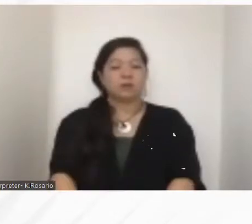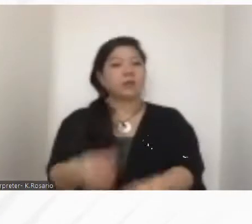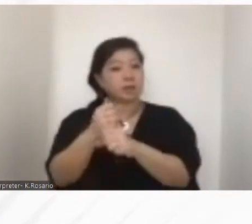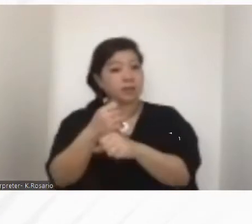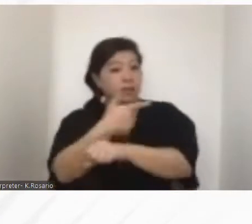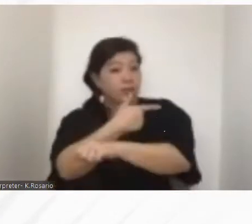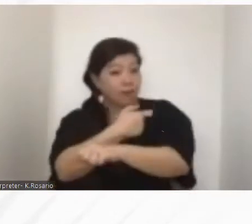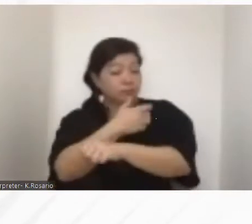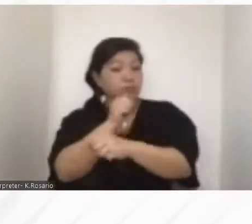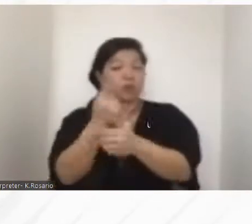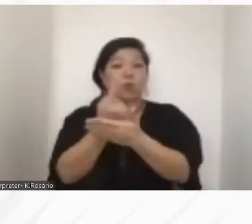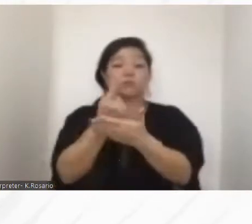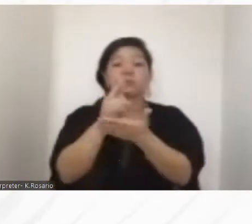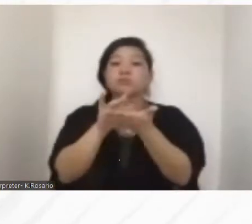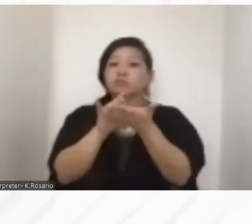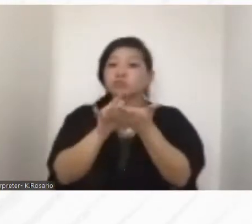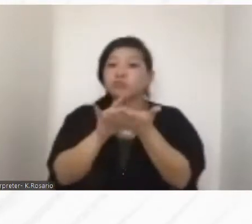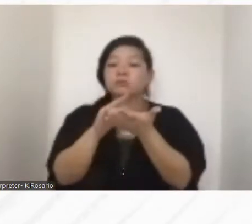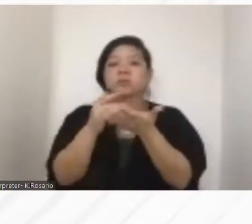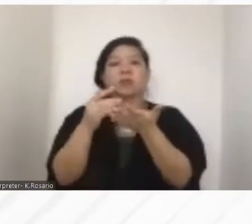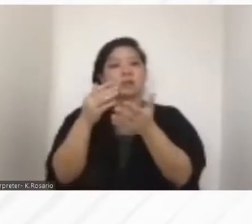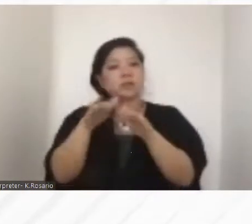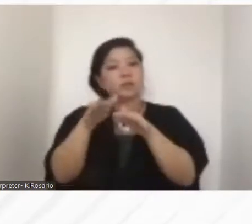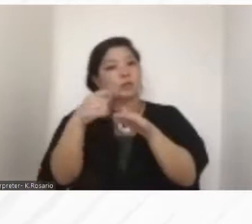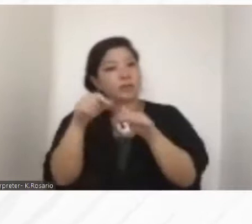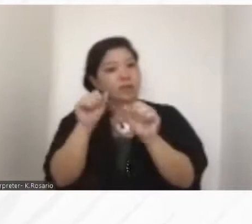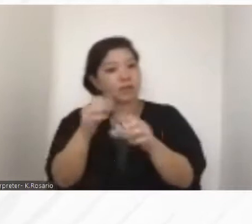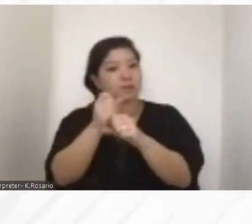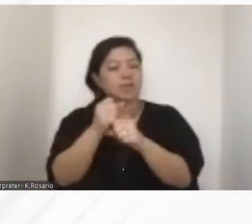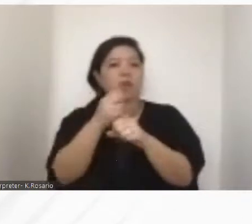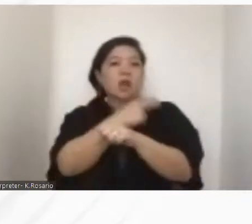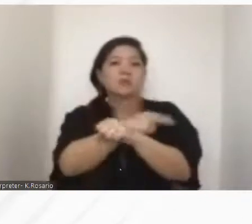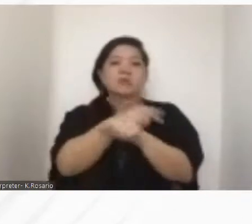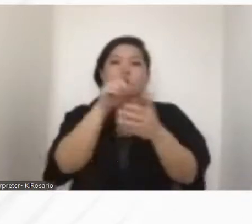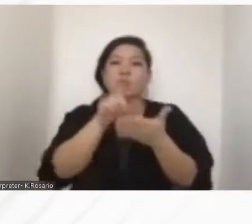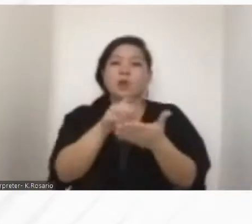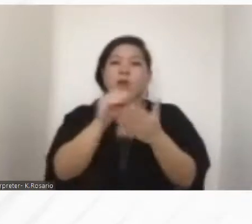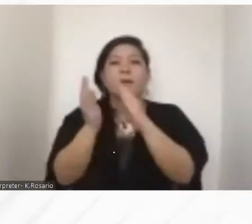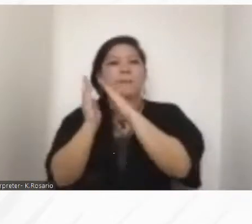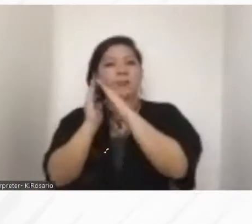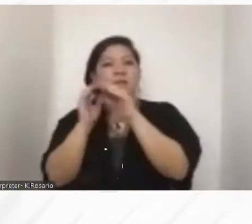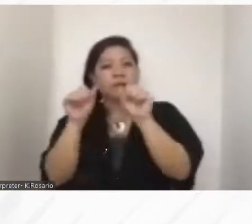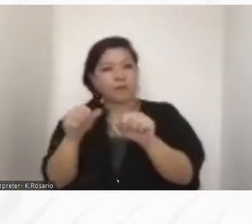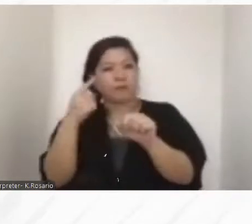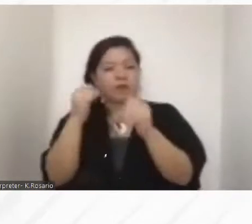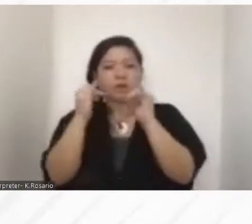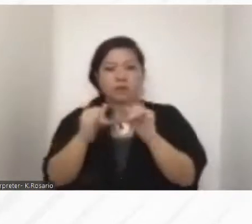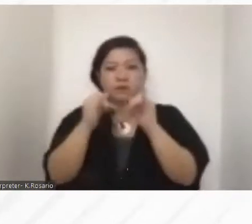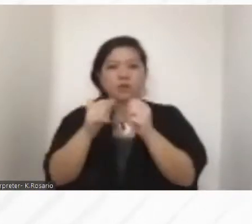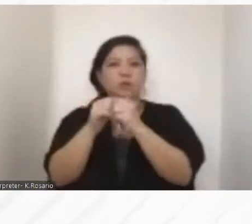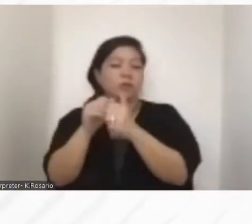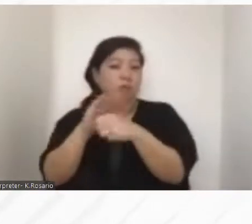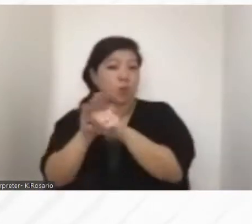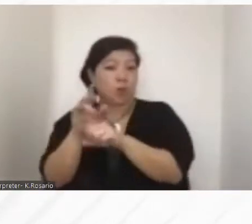of vaccines is a step we can all take to make sure we keep hospitalizations low and beds available for individuals with COVID-19 and